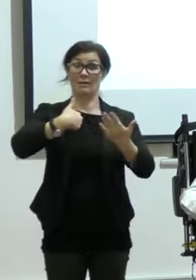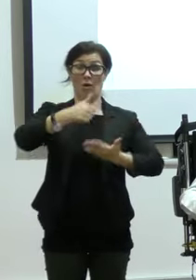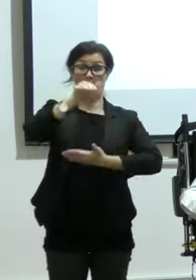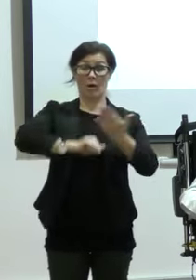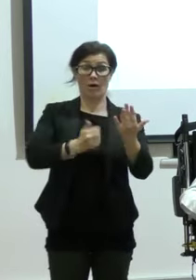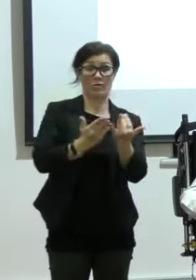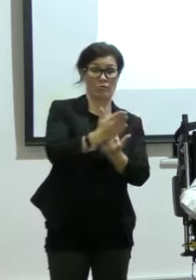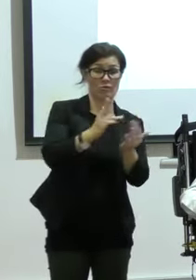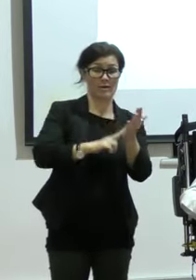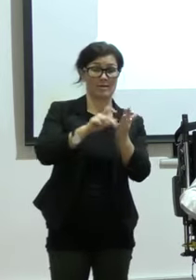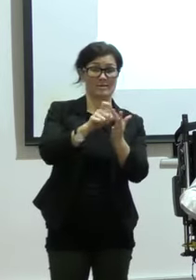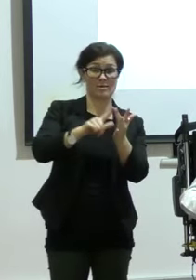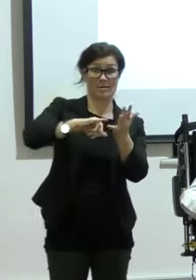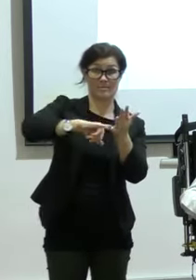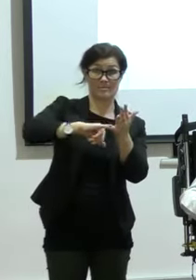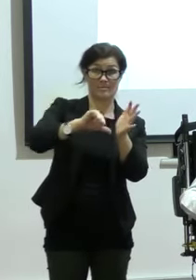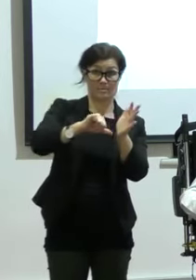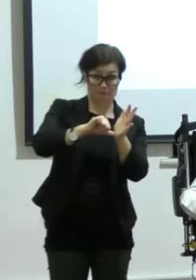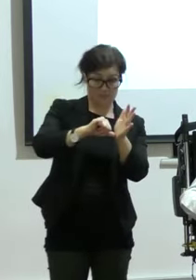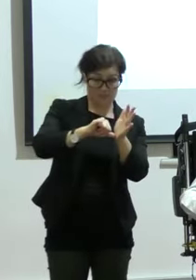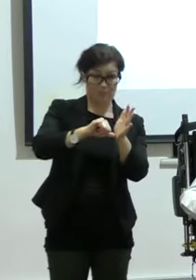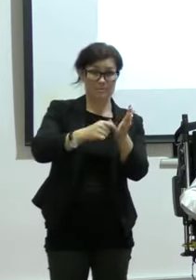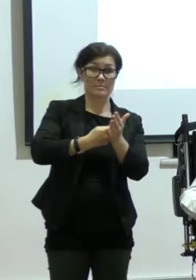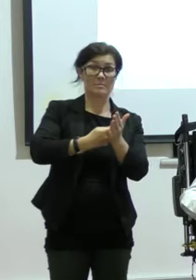made using NDIS money should be